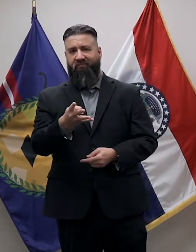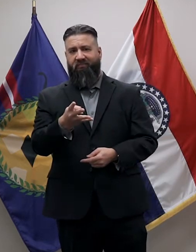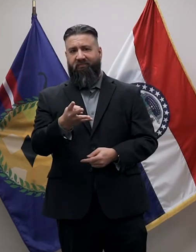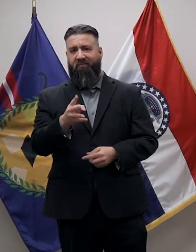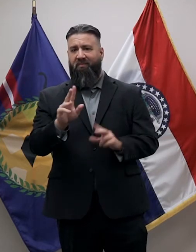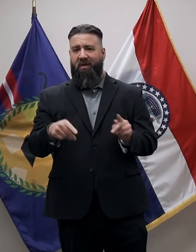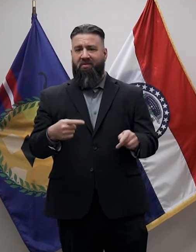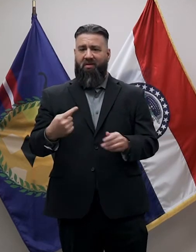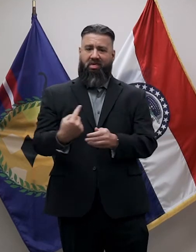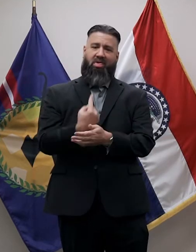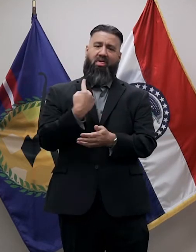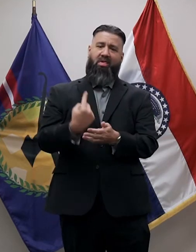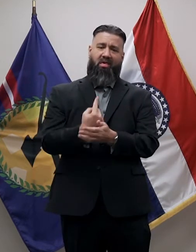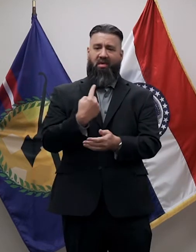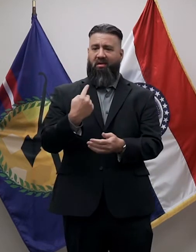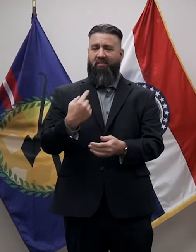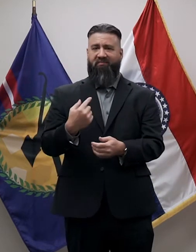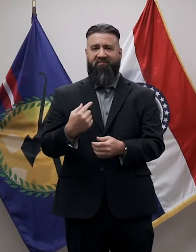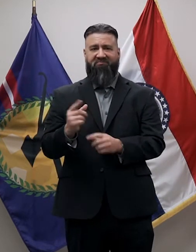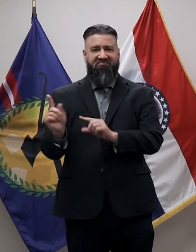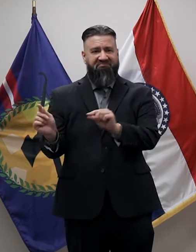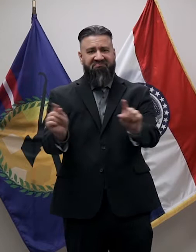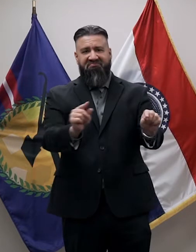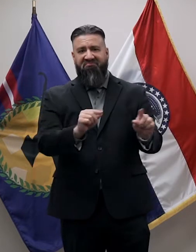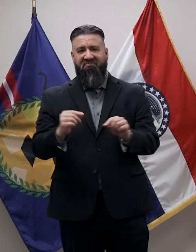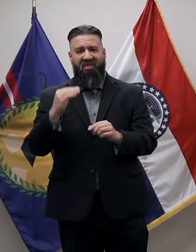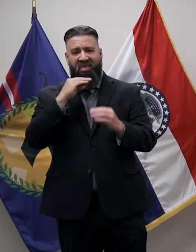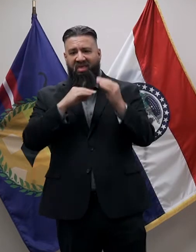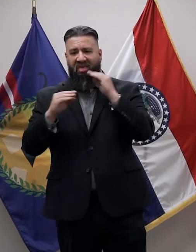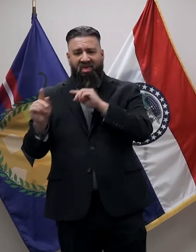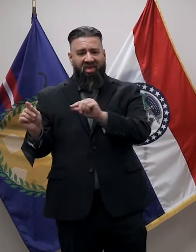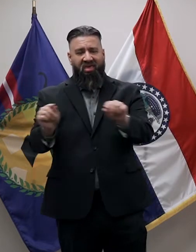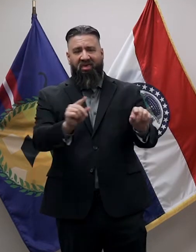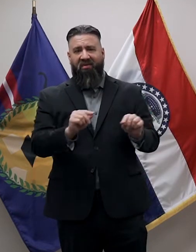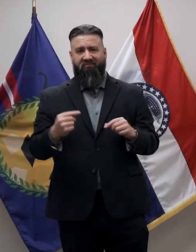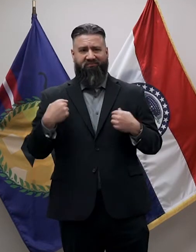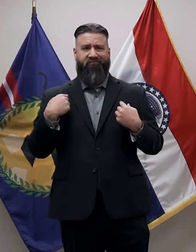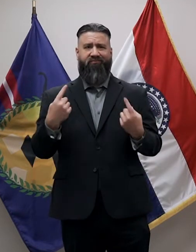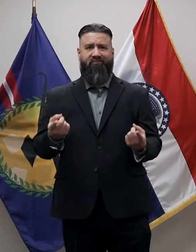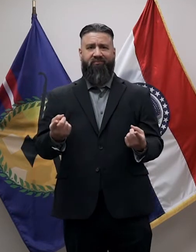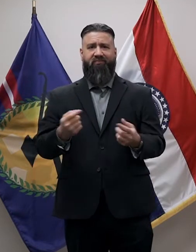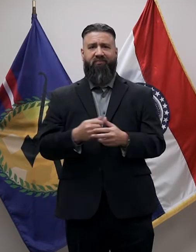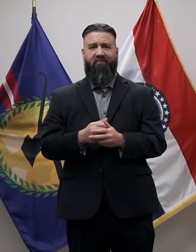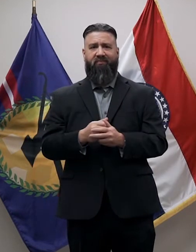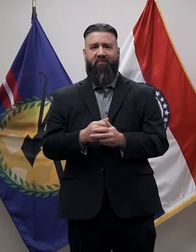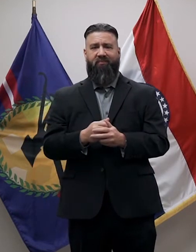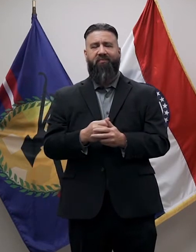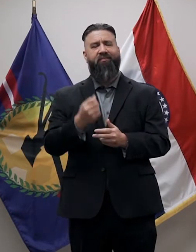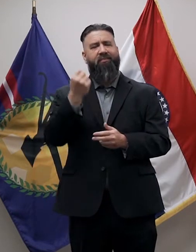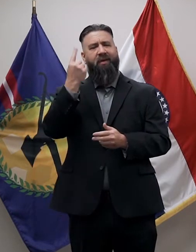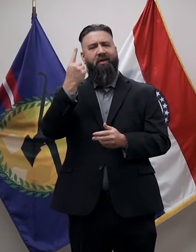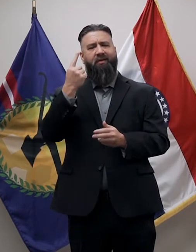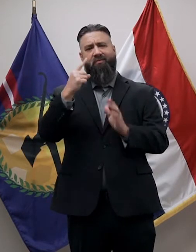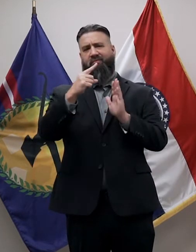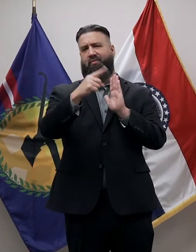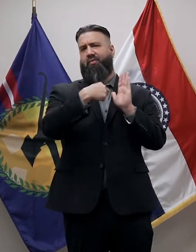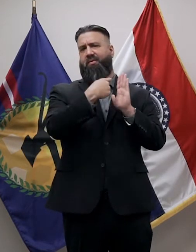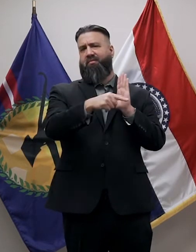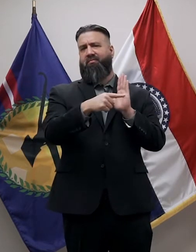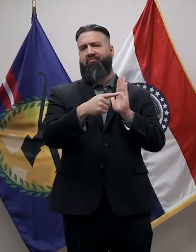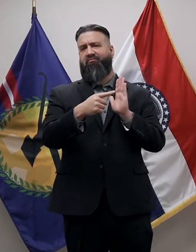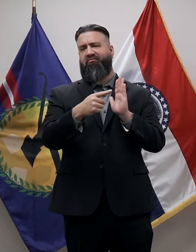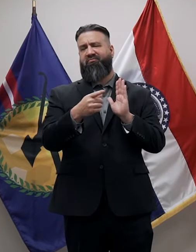deniers and listened to anti-vaxxers spread their dangerous lies and misinformation. Criticism always comes with the